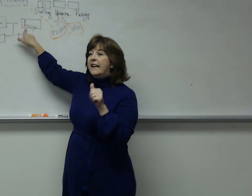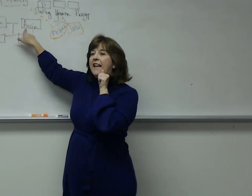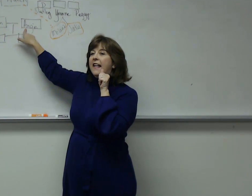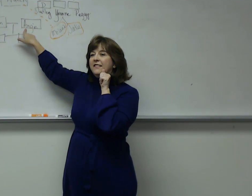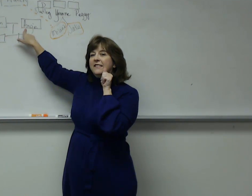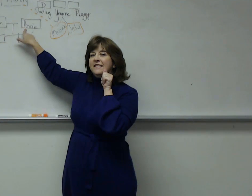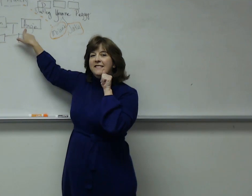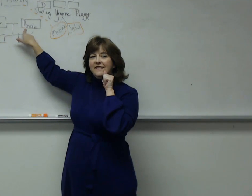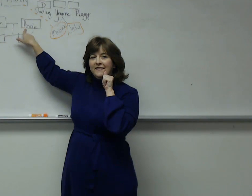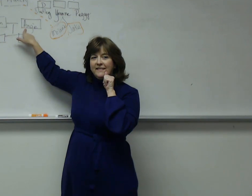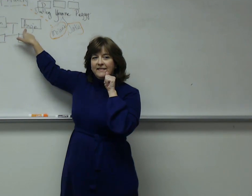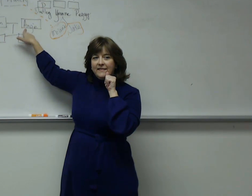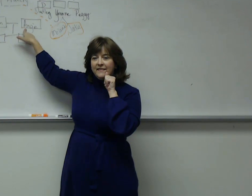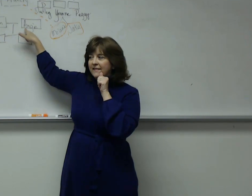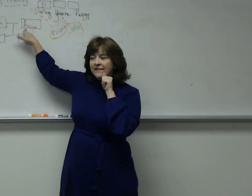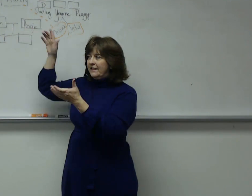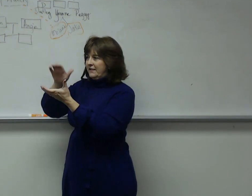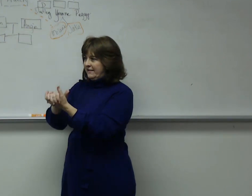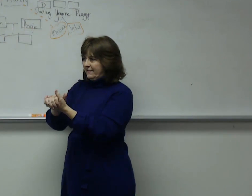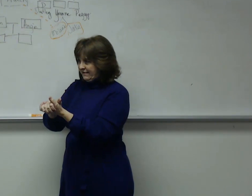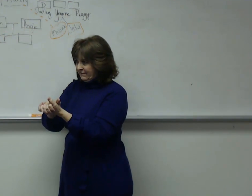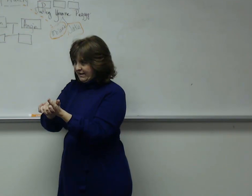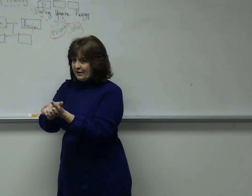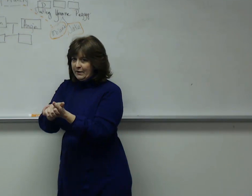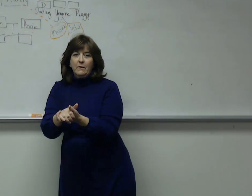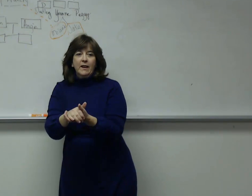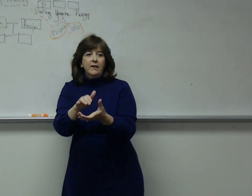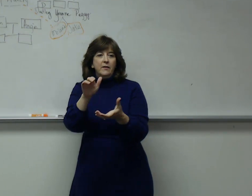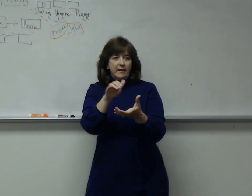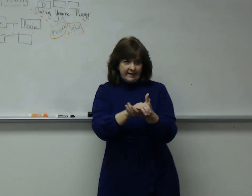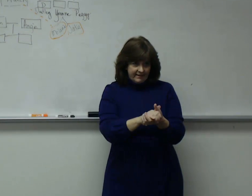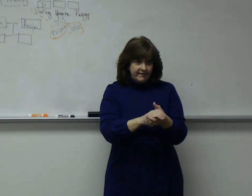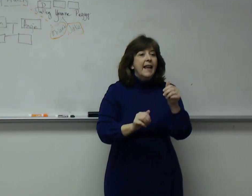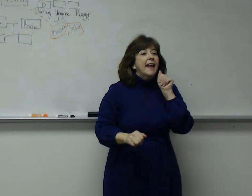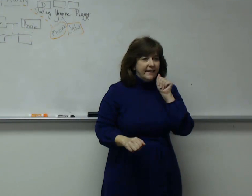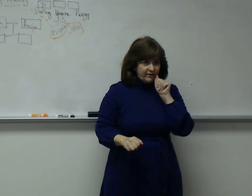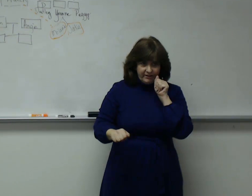Married. Daily wife. Angie. Oh, they're married.